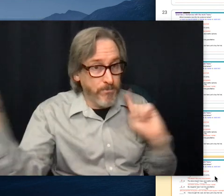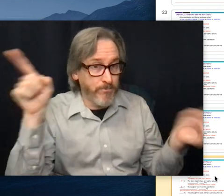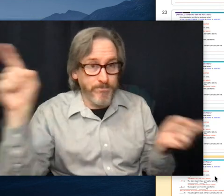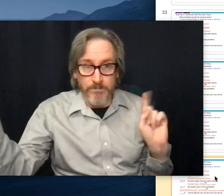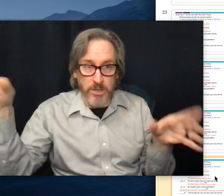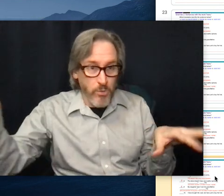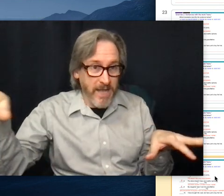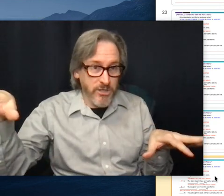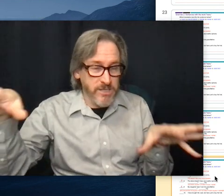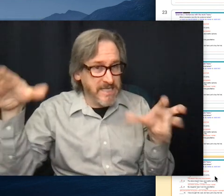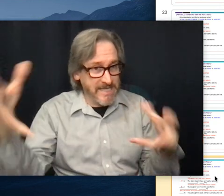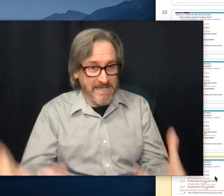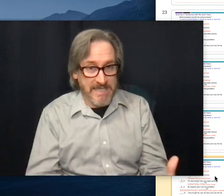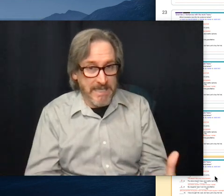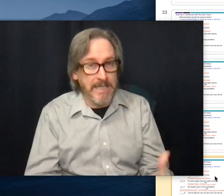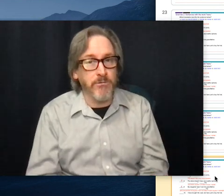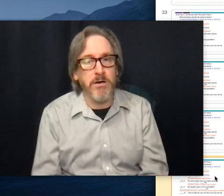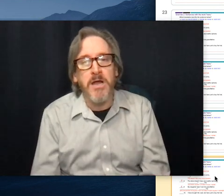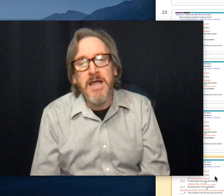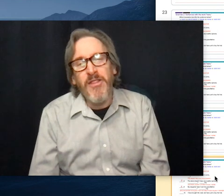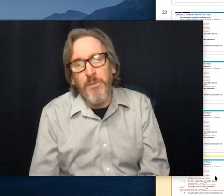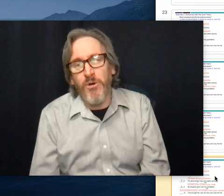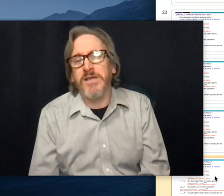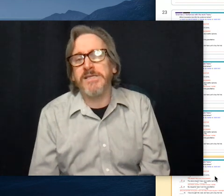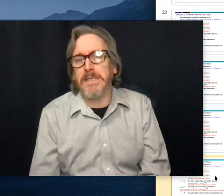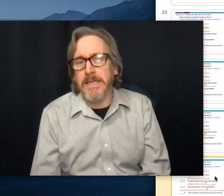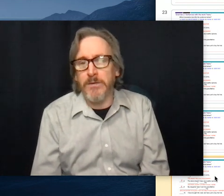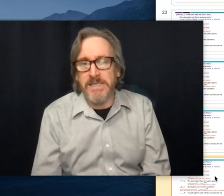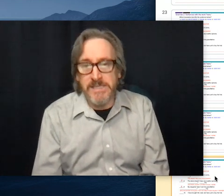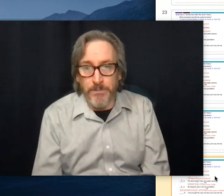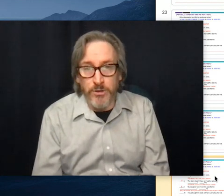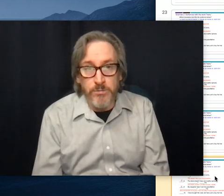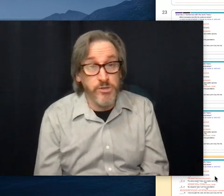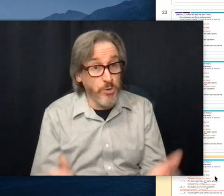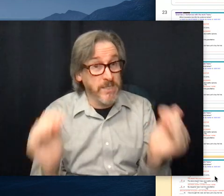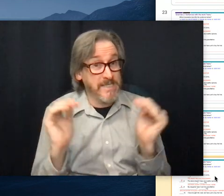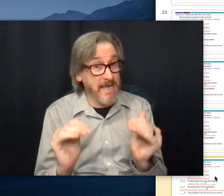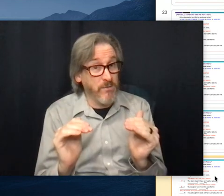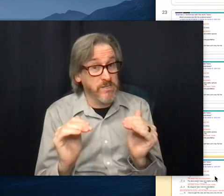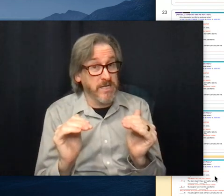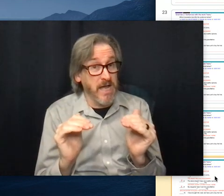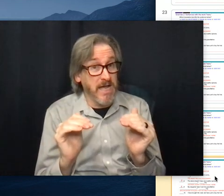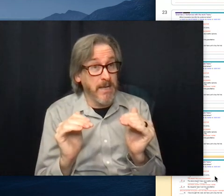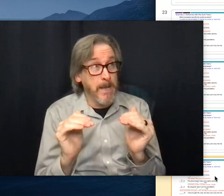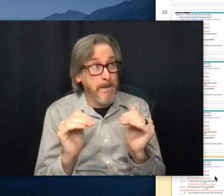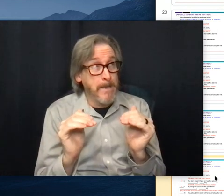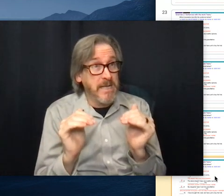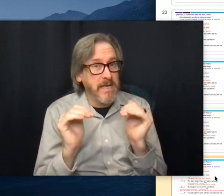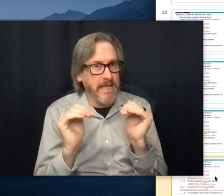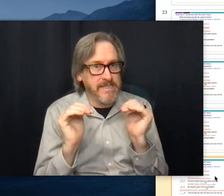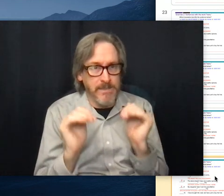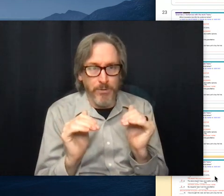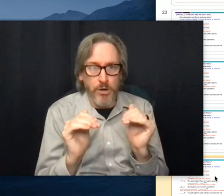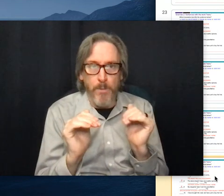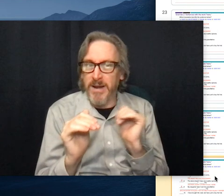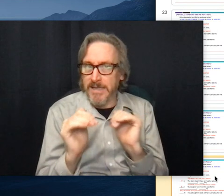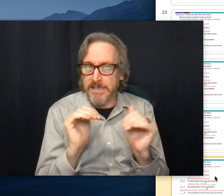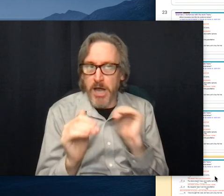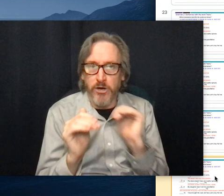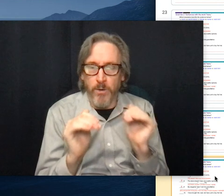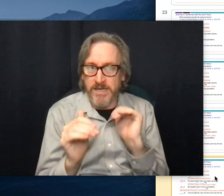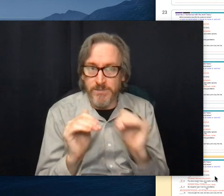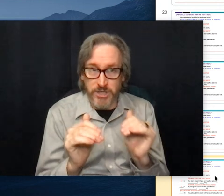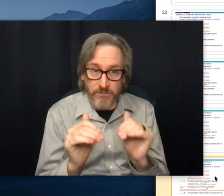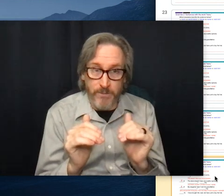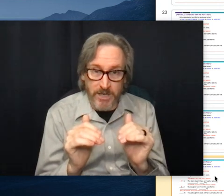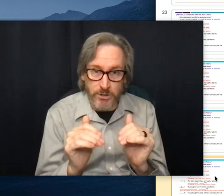include locations because it's clearer. The book is a little bit simpler. So you can see how there's it's simpler, but it's